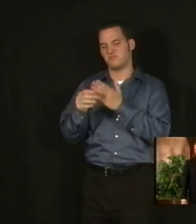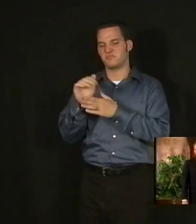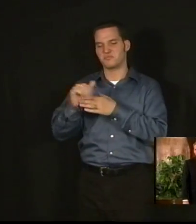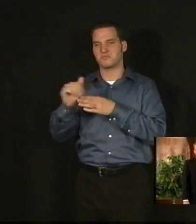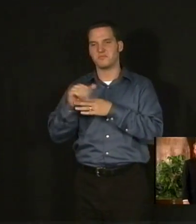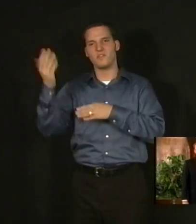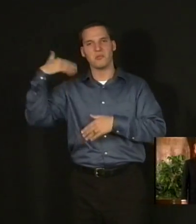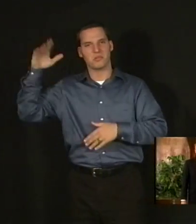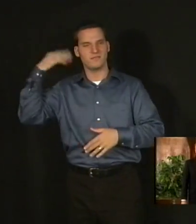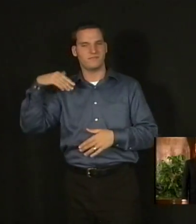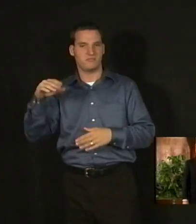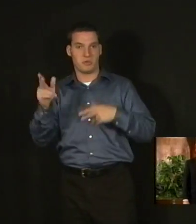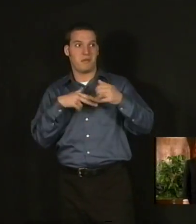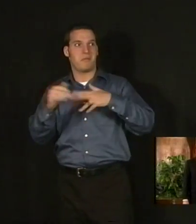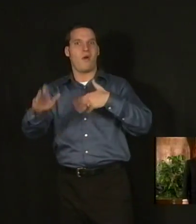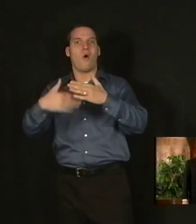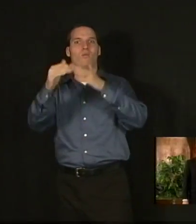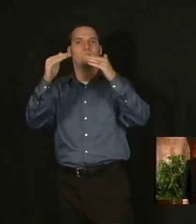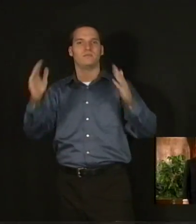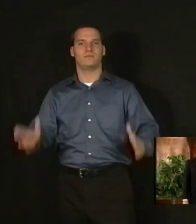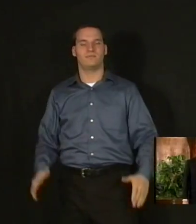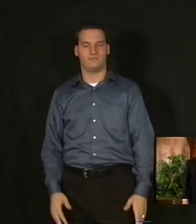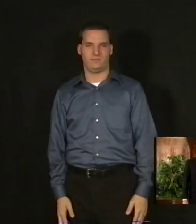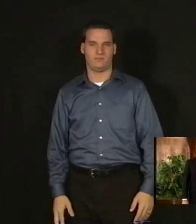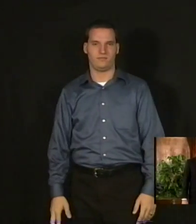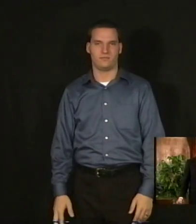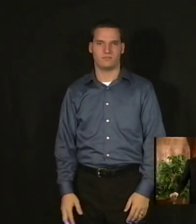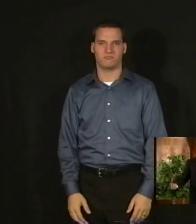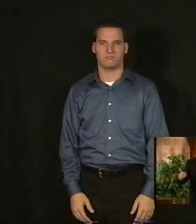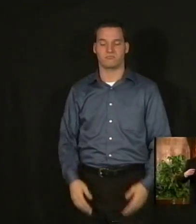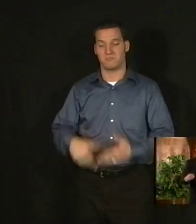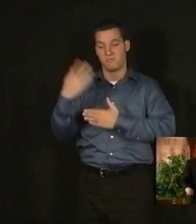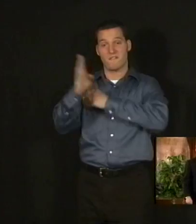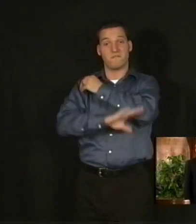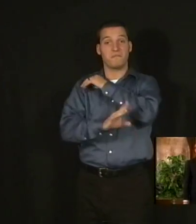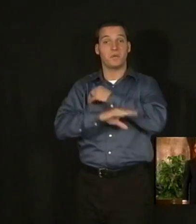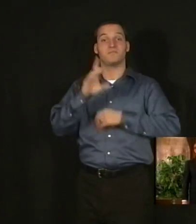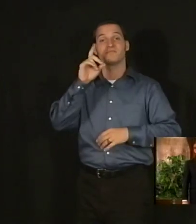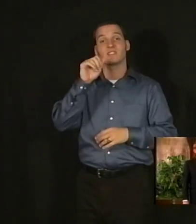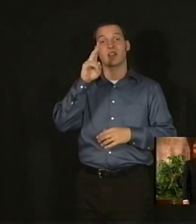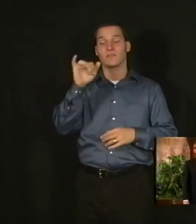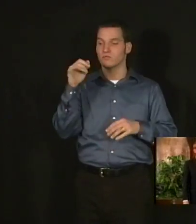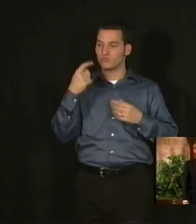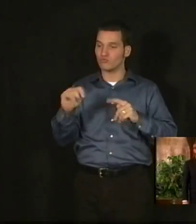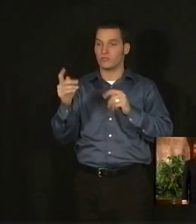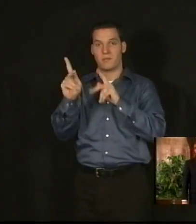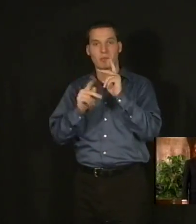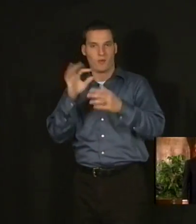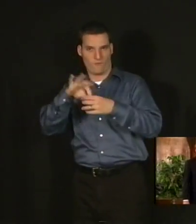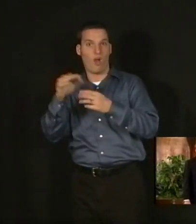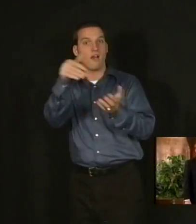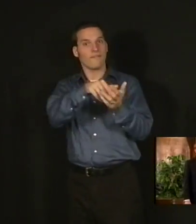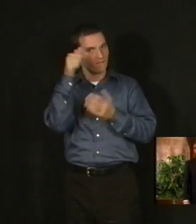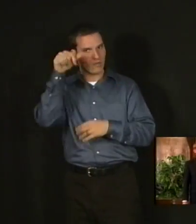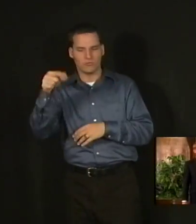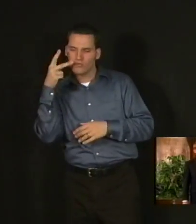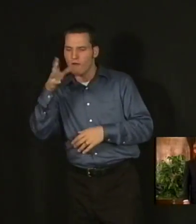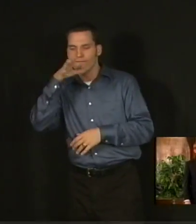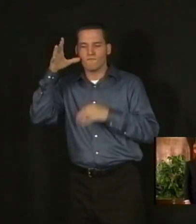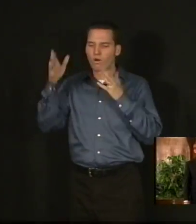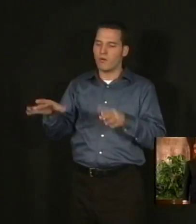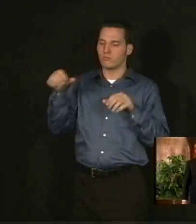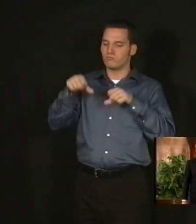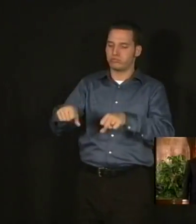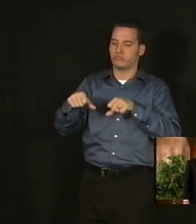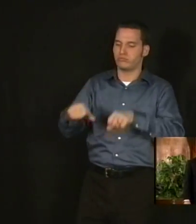$50,000, whatever it was way back then, to rebuild their homes. The next fall, Davy Crockett's out stumping, trying to get people to vote for him. And he saw this farmer